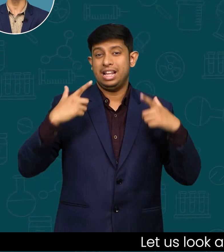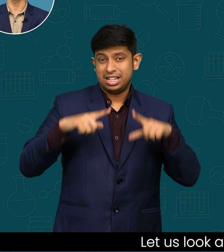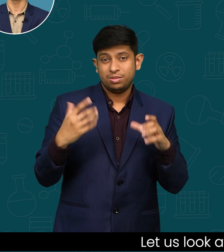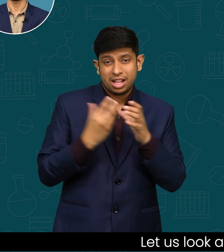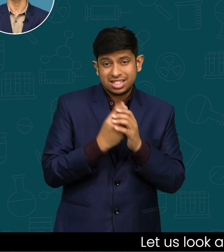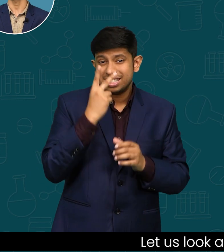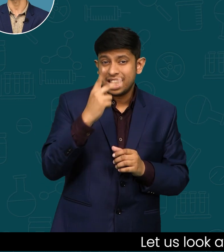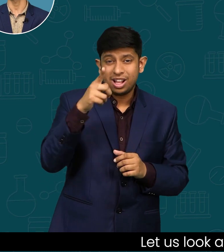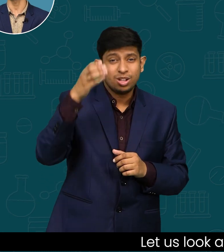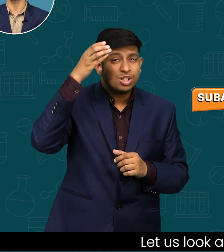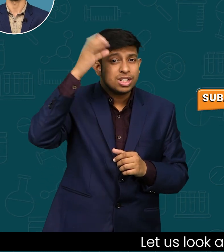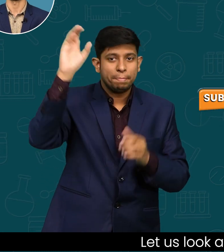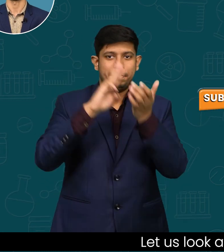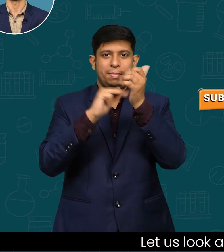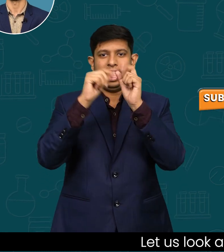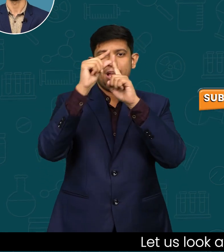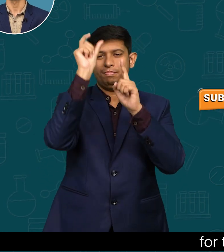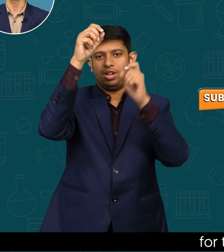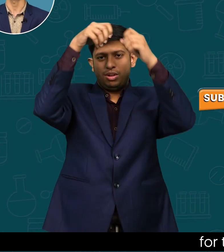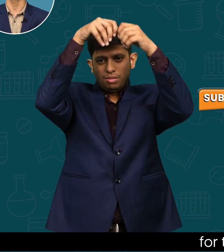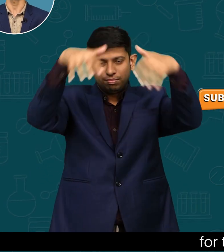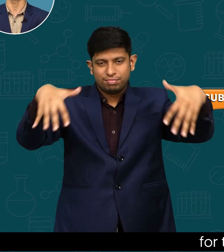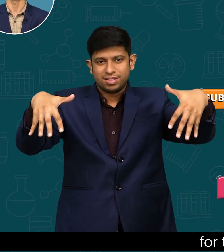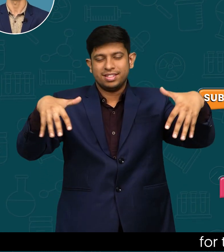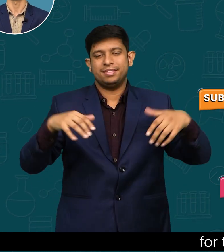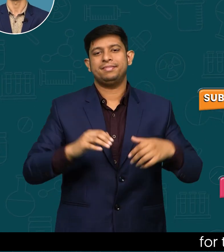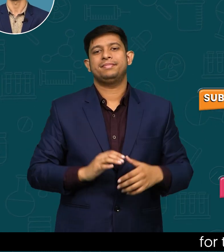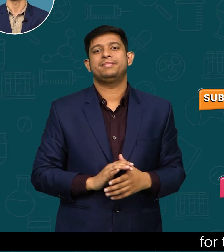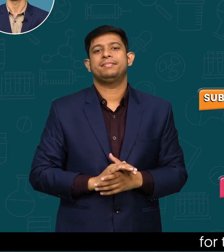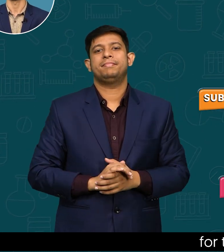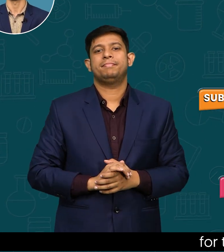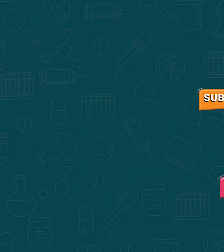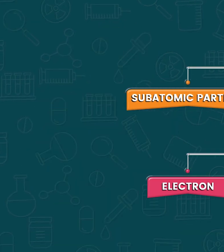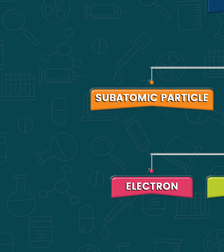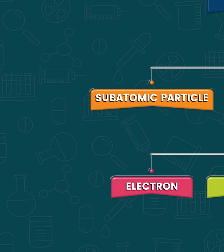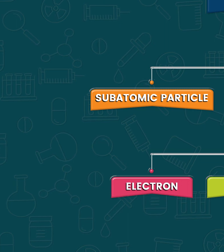Let us look at this concept map for this lesson.